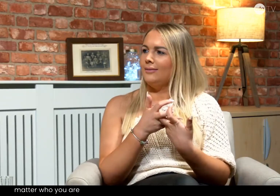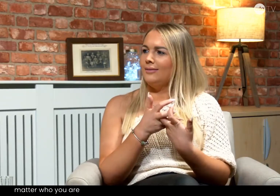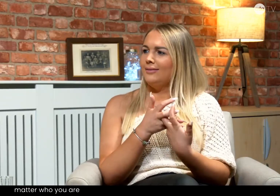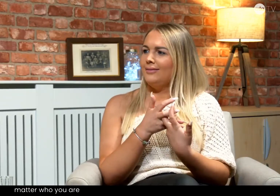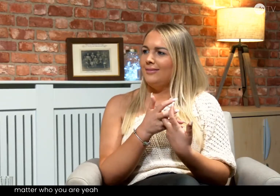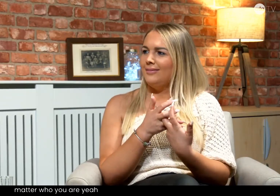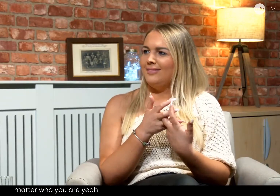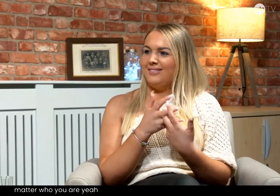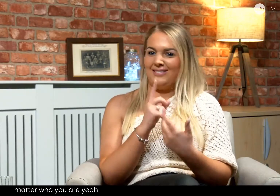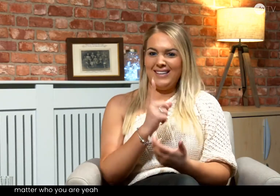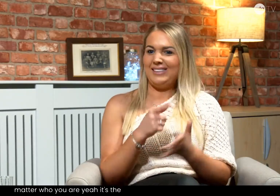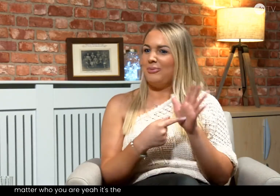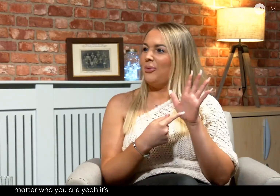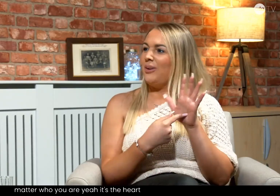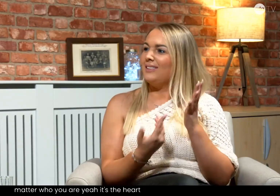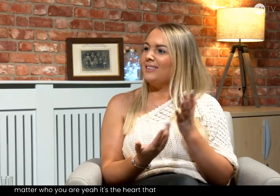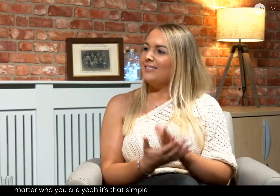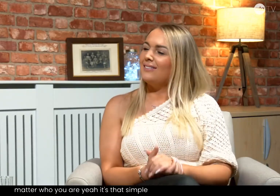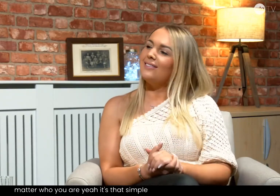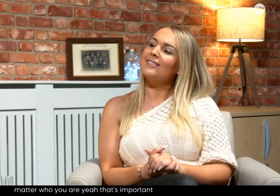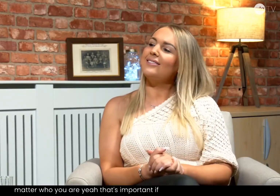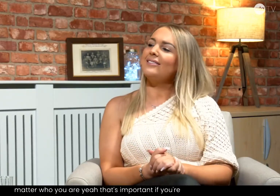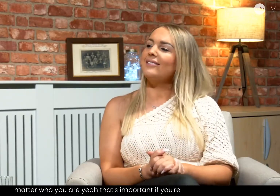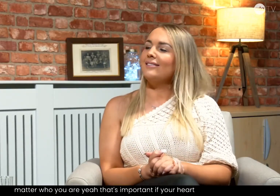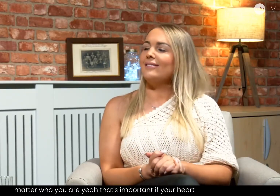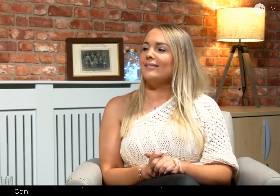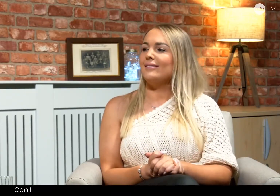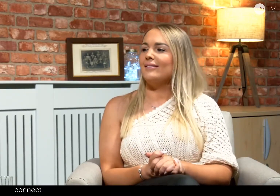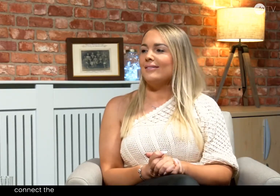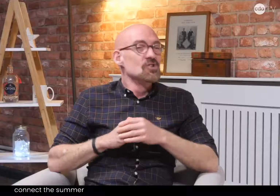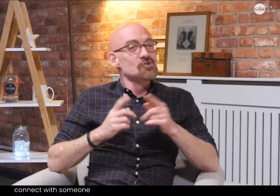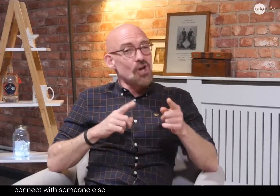that's important. If your heart connects with someone else's heart, that's all that matters.